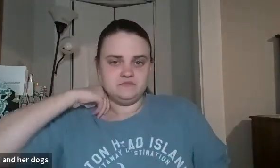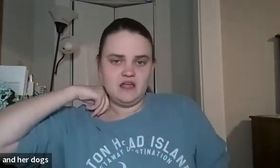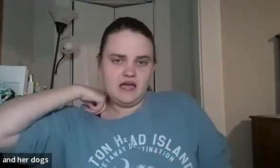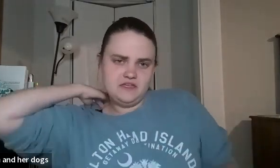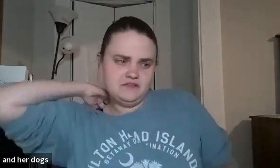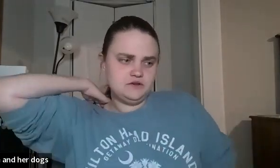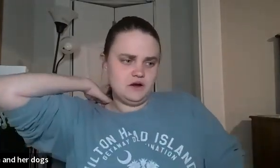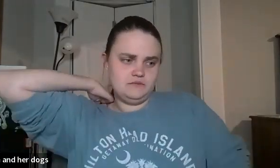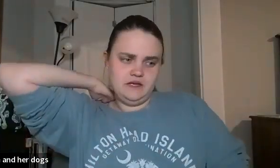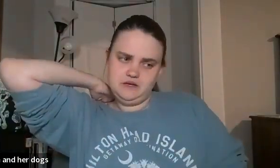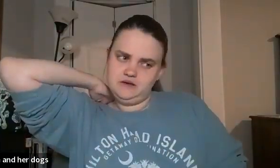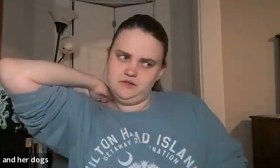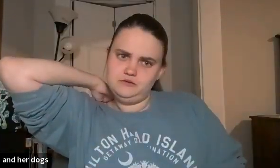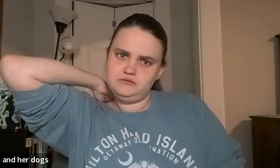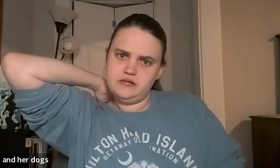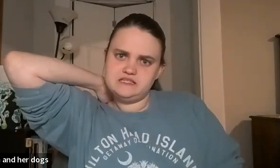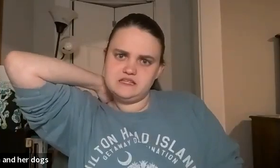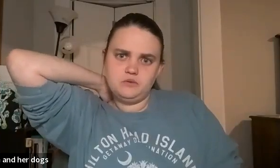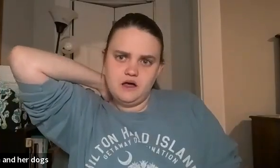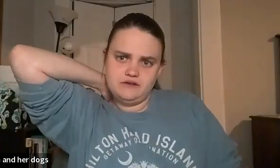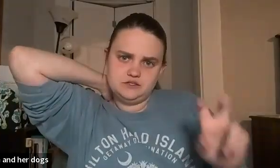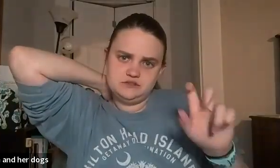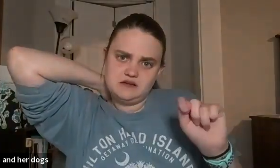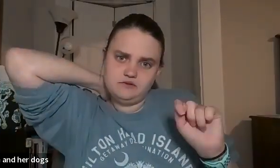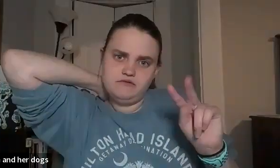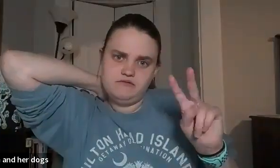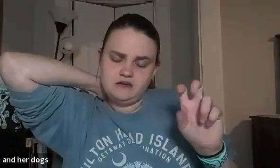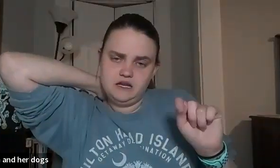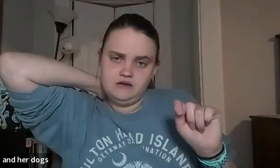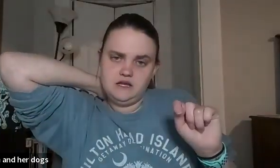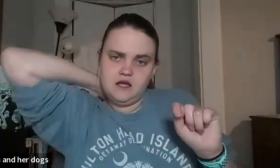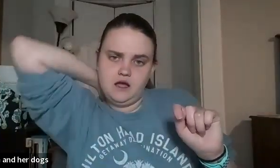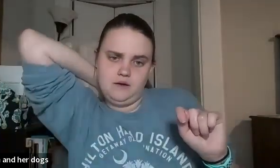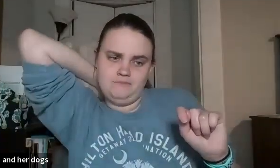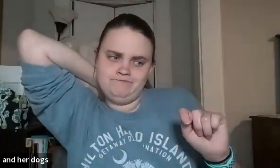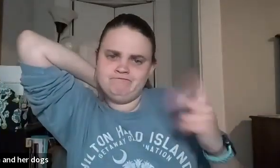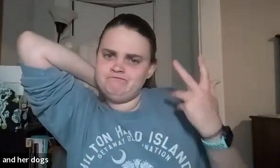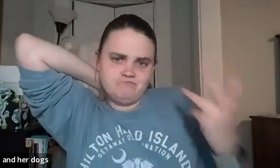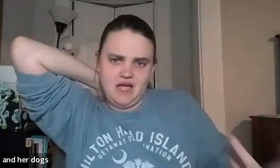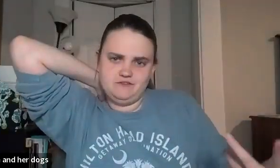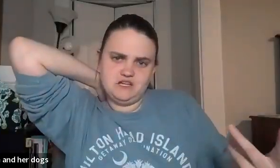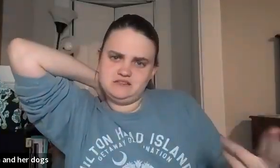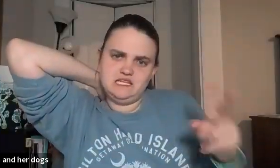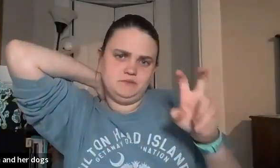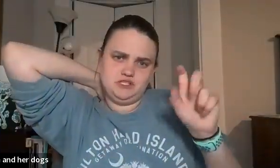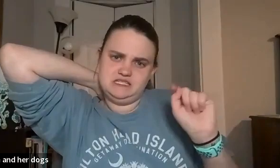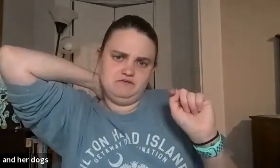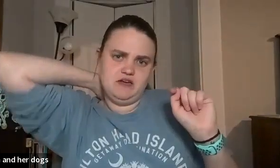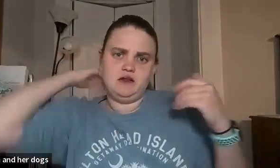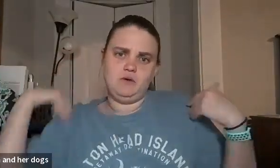I think there are maybe a few places that will have an actual sign for veterinarian. I've just not seen them. Usually I see vet or